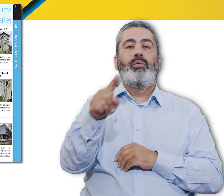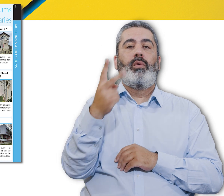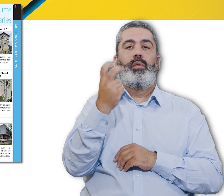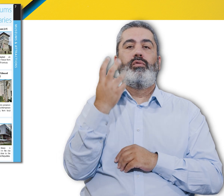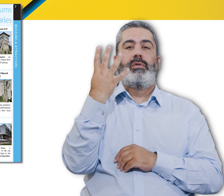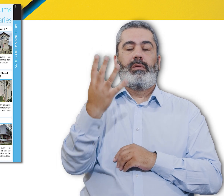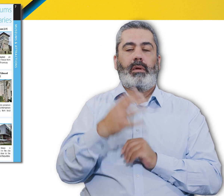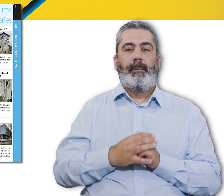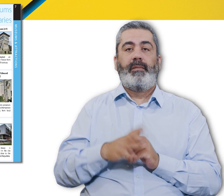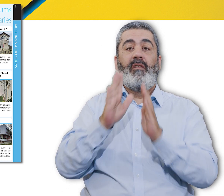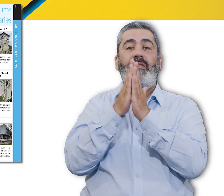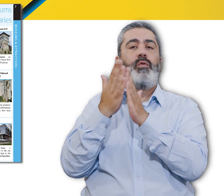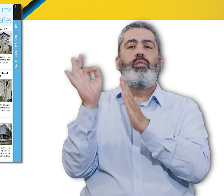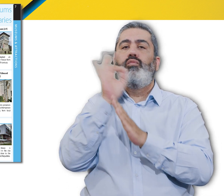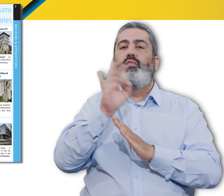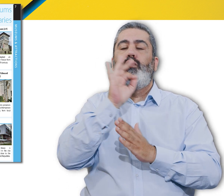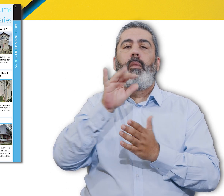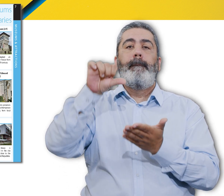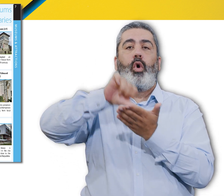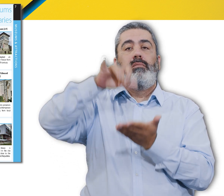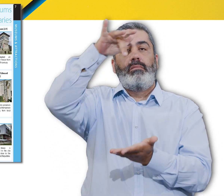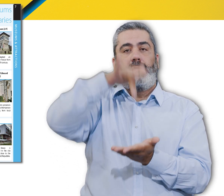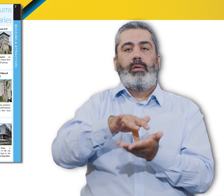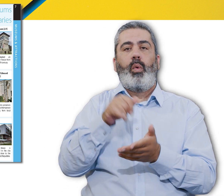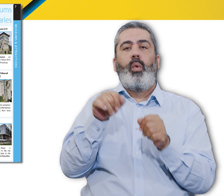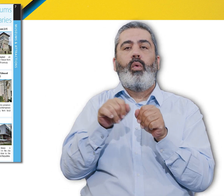Republika. End of page 7.